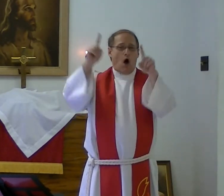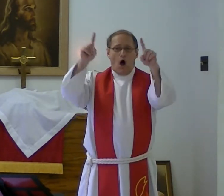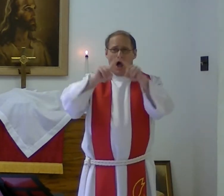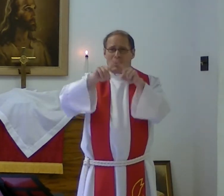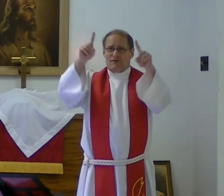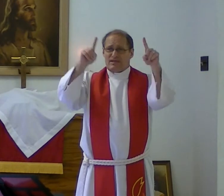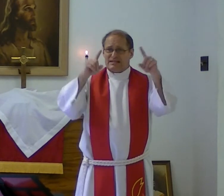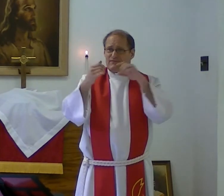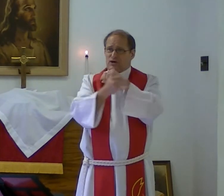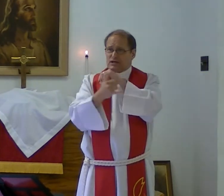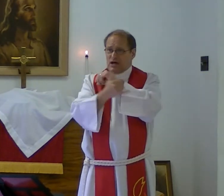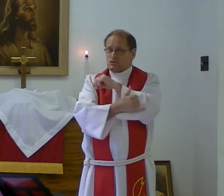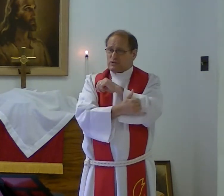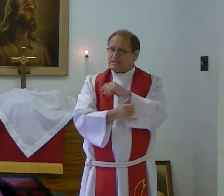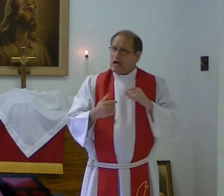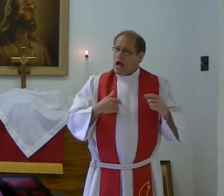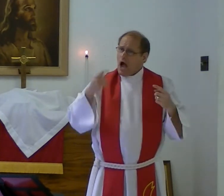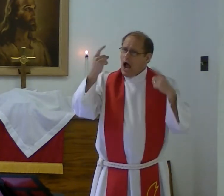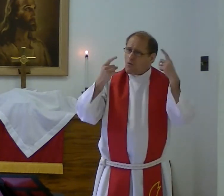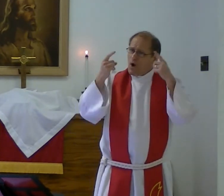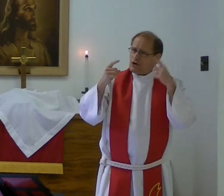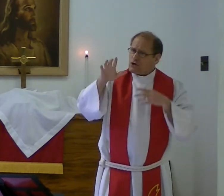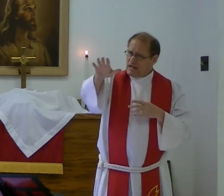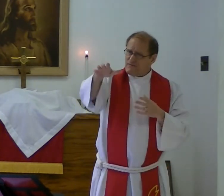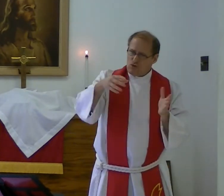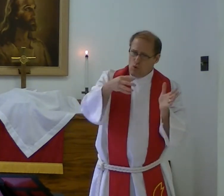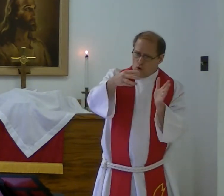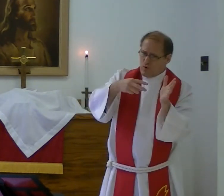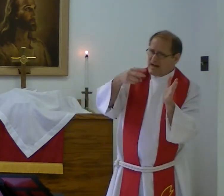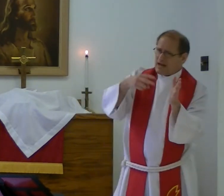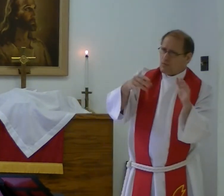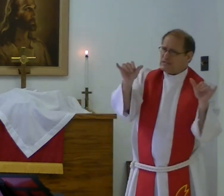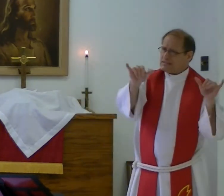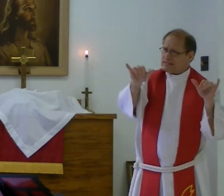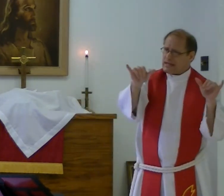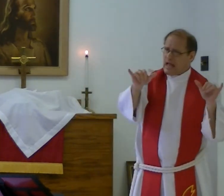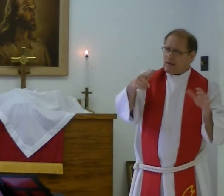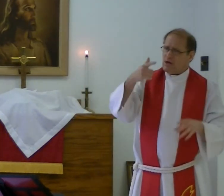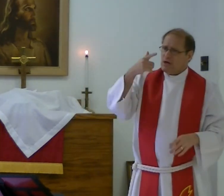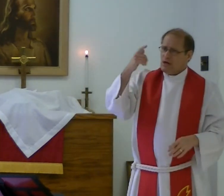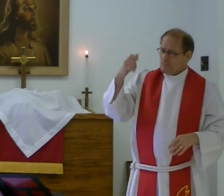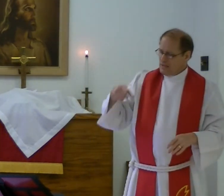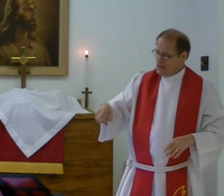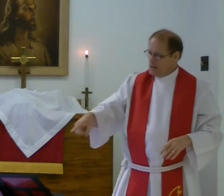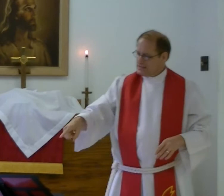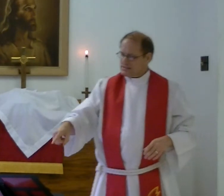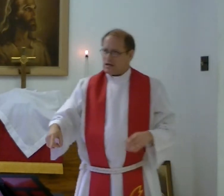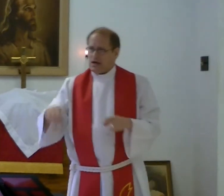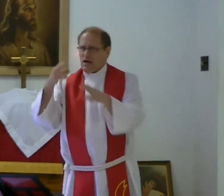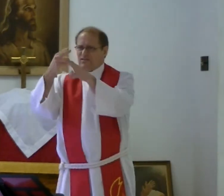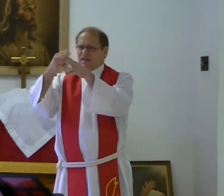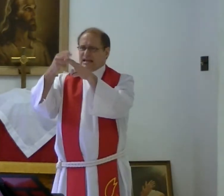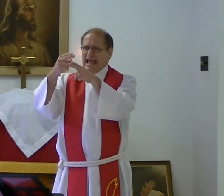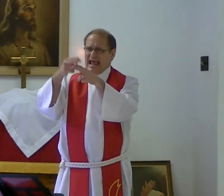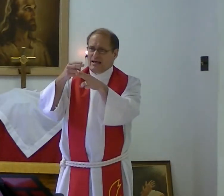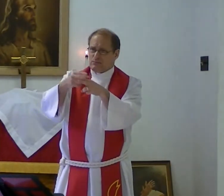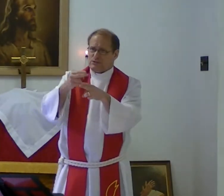all of the different countries, I wondered if your reading was the same, because the names